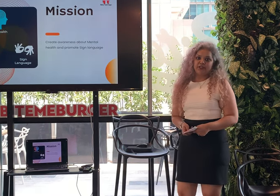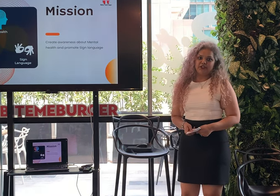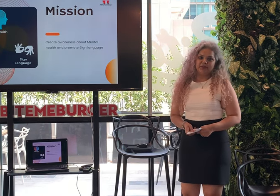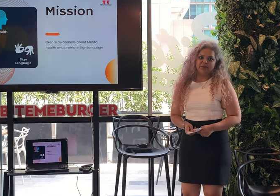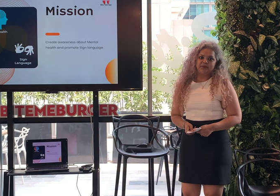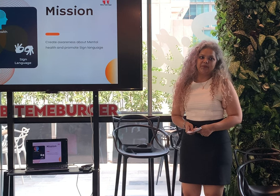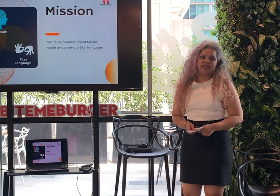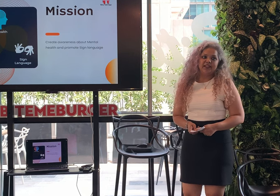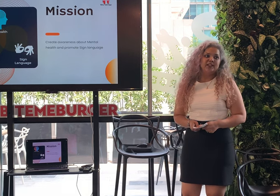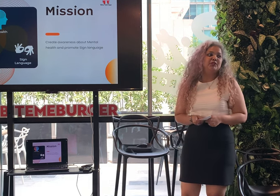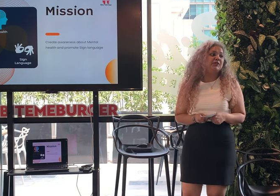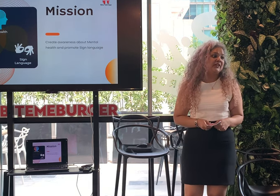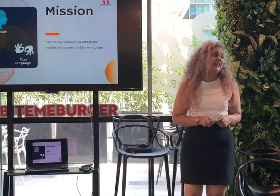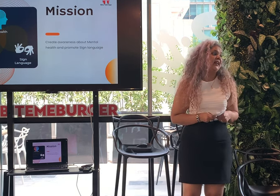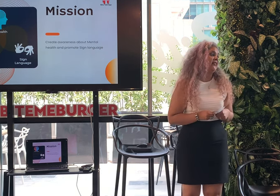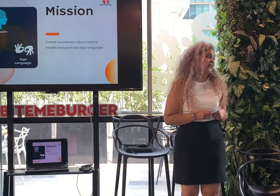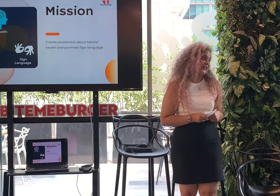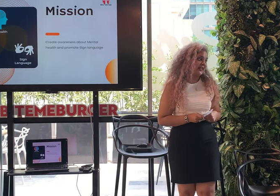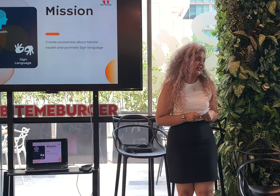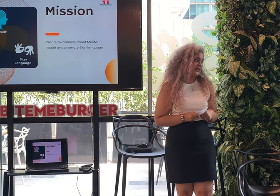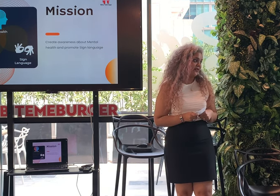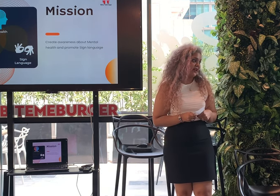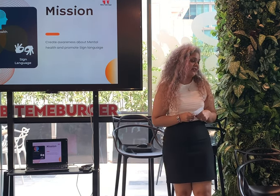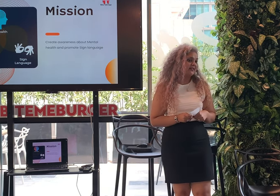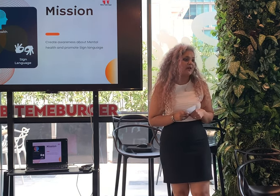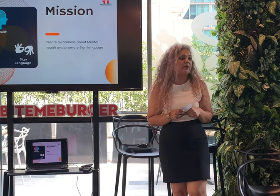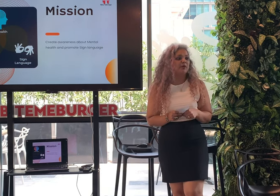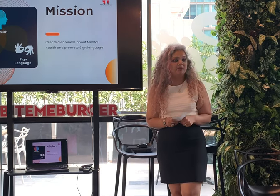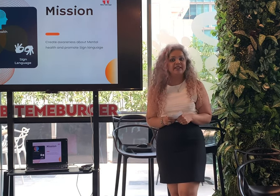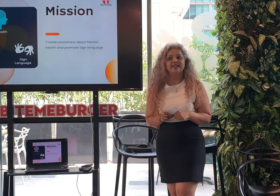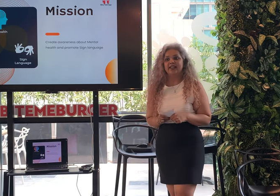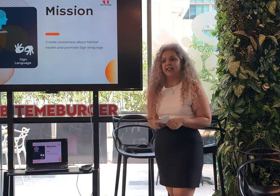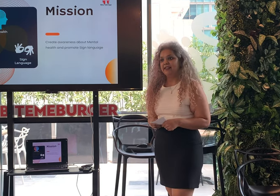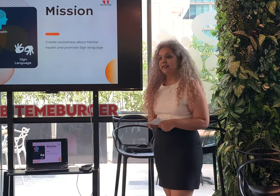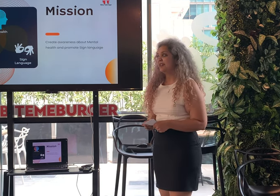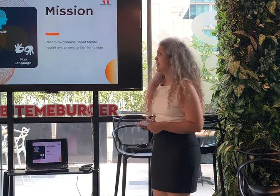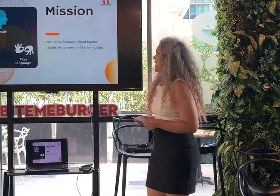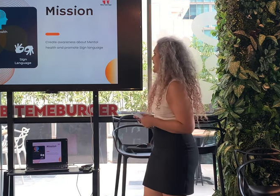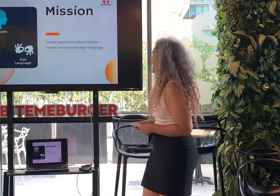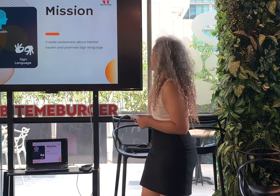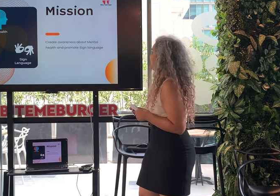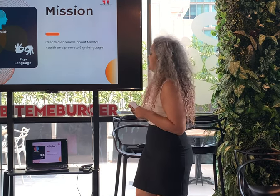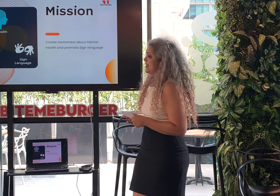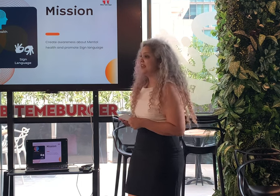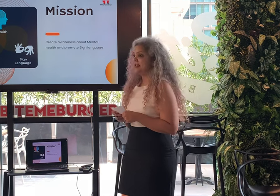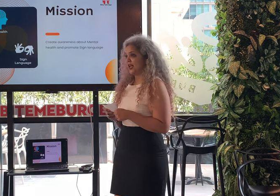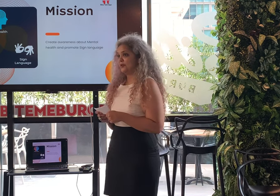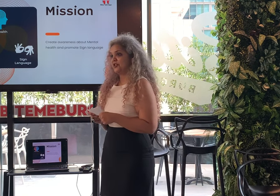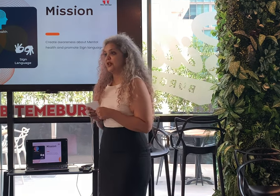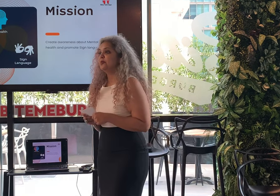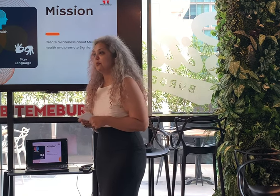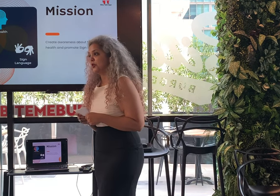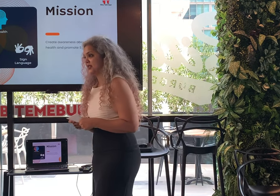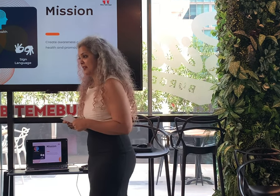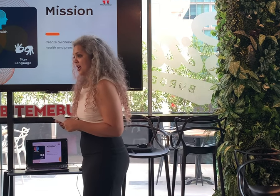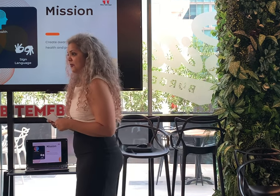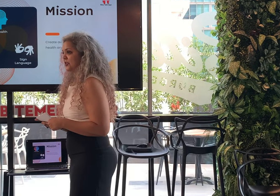mission. To create awareness about mental health and sign language and promote sign language.